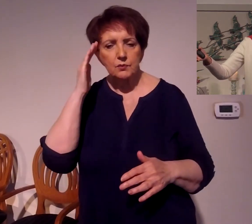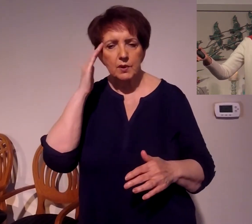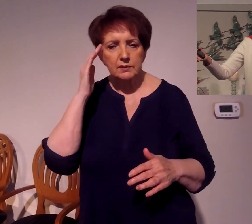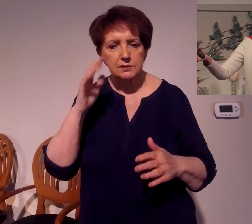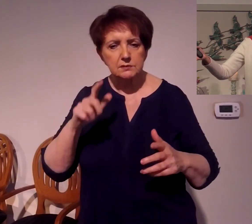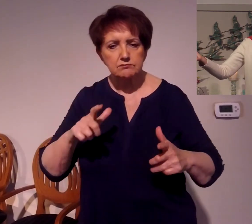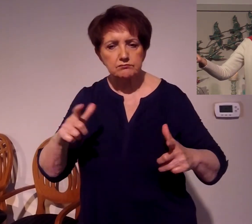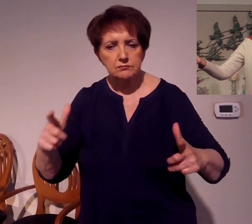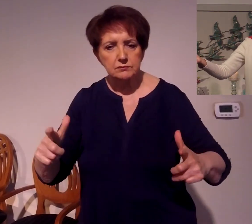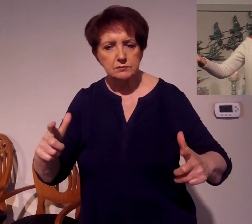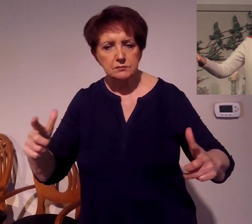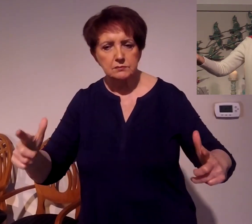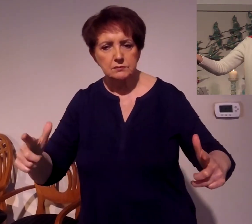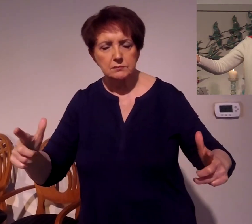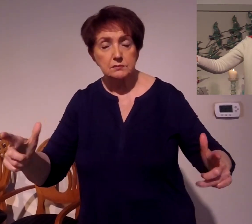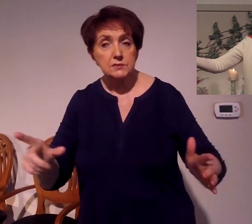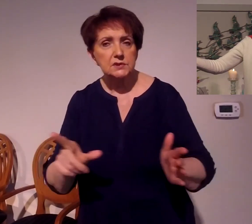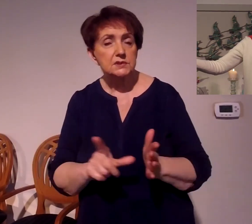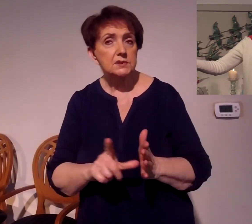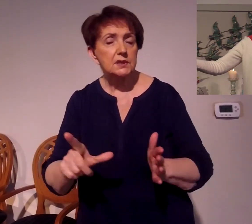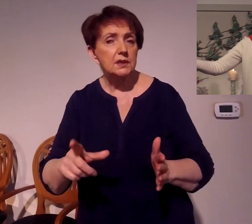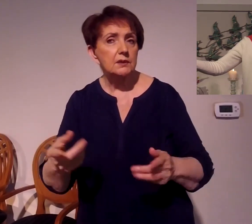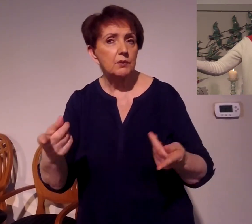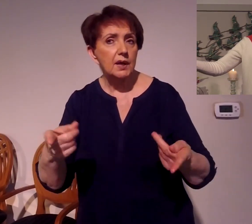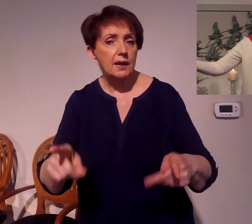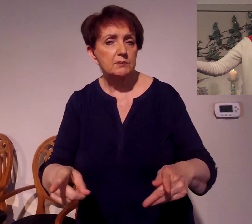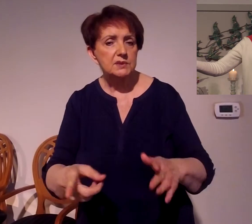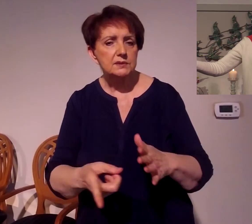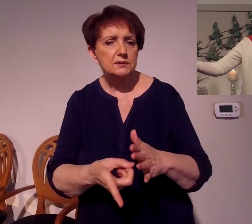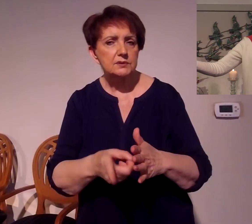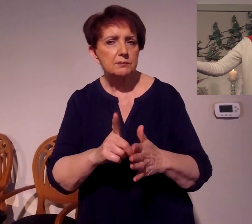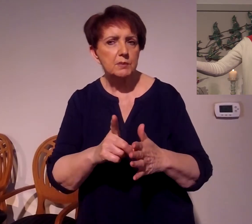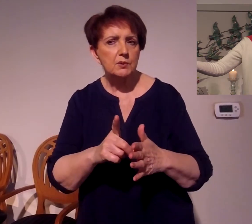sudden, there's a moment where we become that.